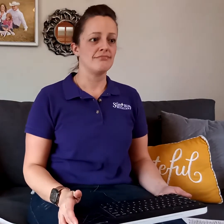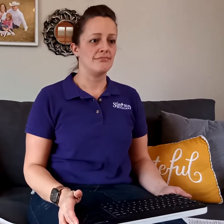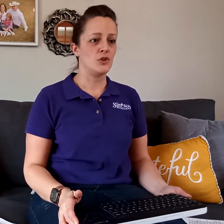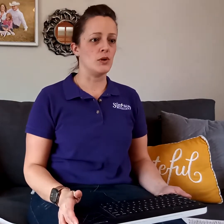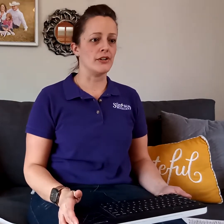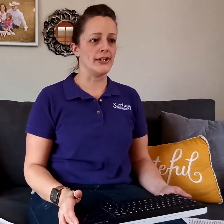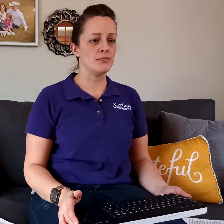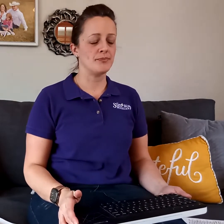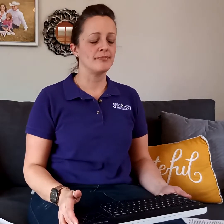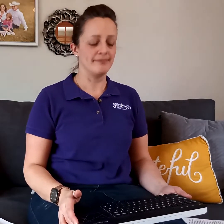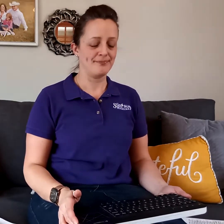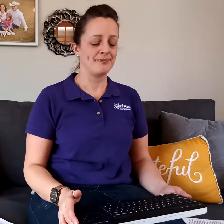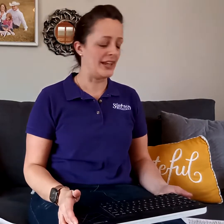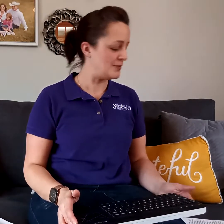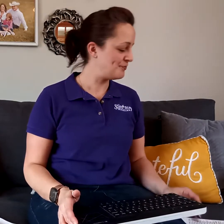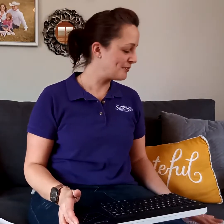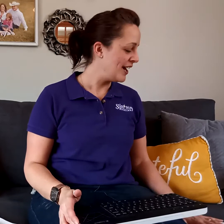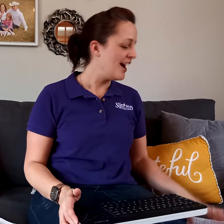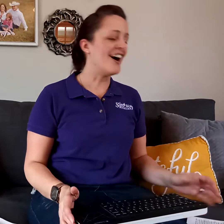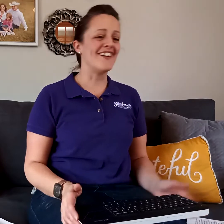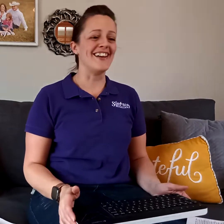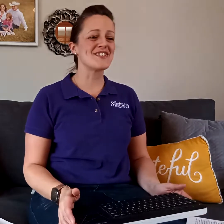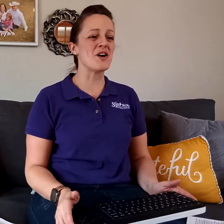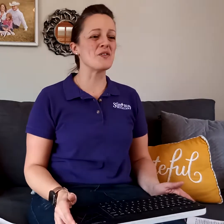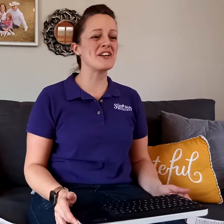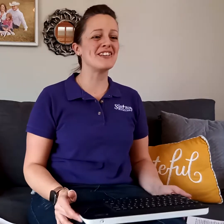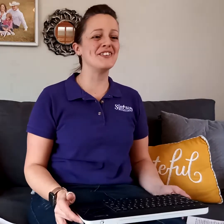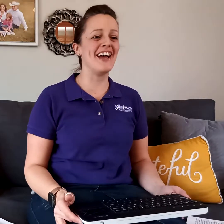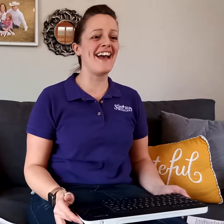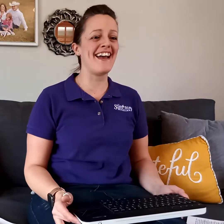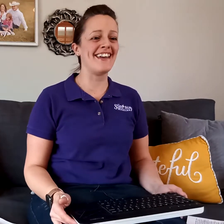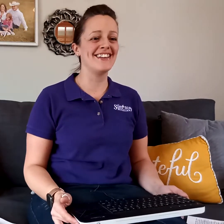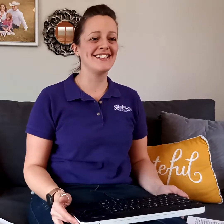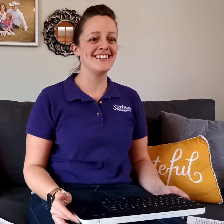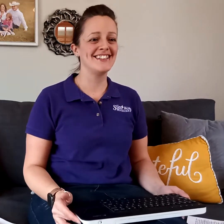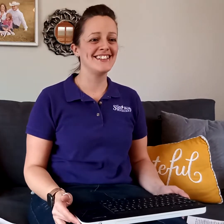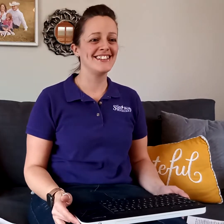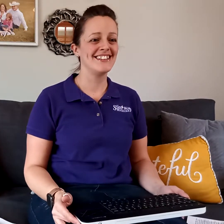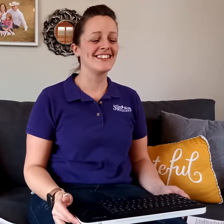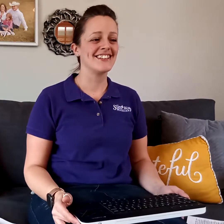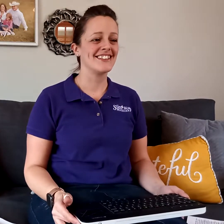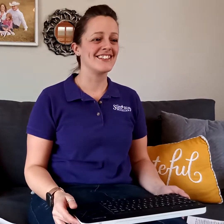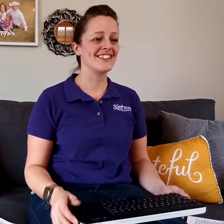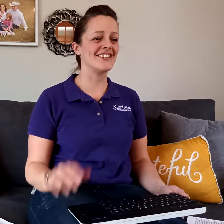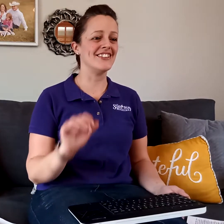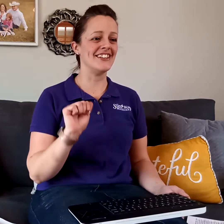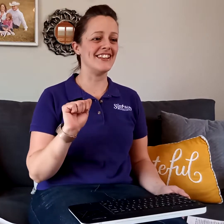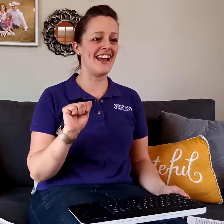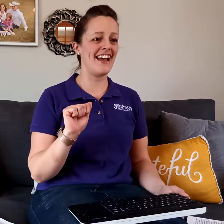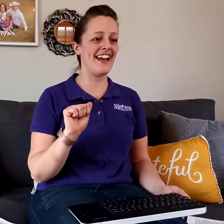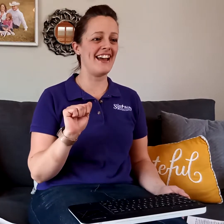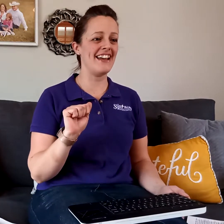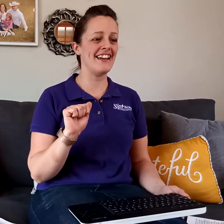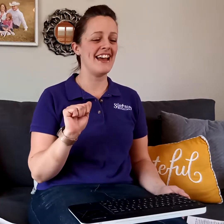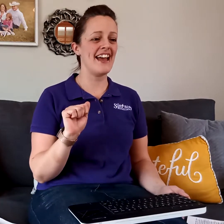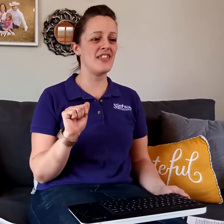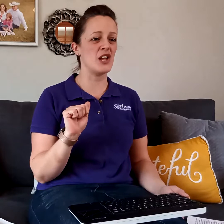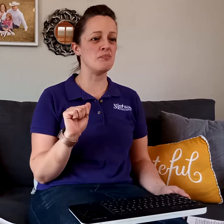do it right. Yeah. All right, so we do A. Good. A. And then